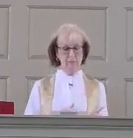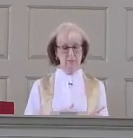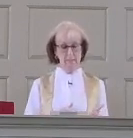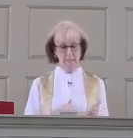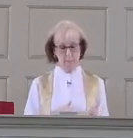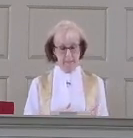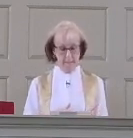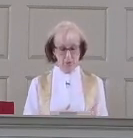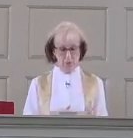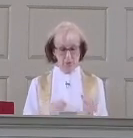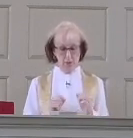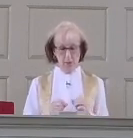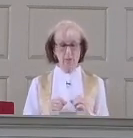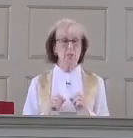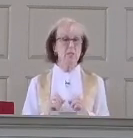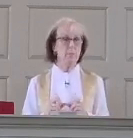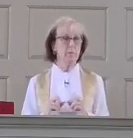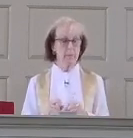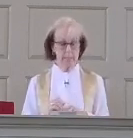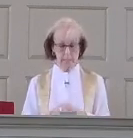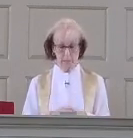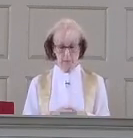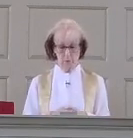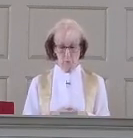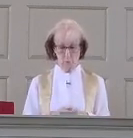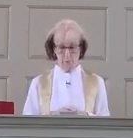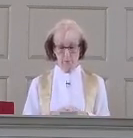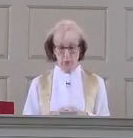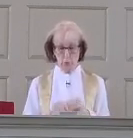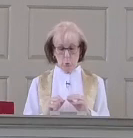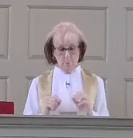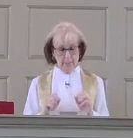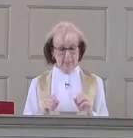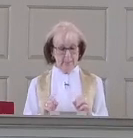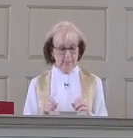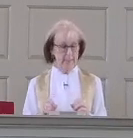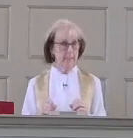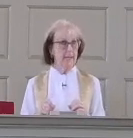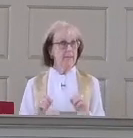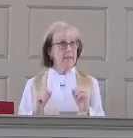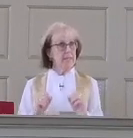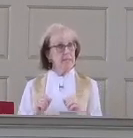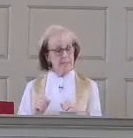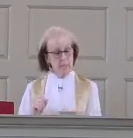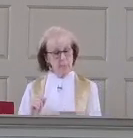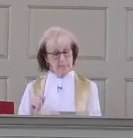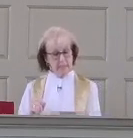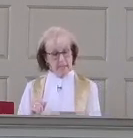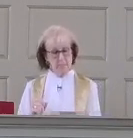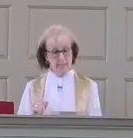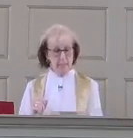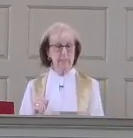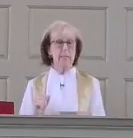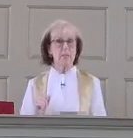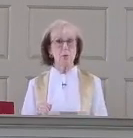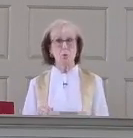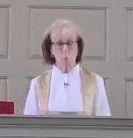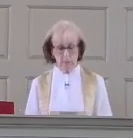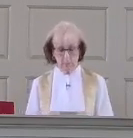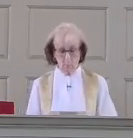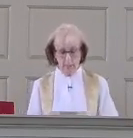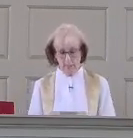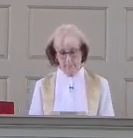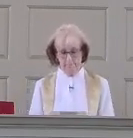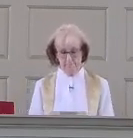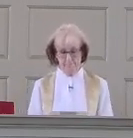elders, they devised a plan to give a large sum of money to the soldiers. "You must say that his disciples came by night and